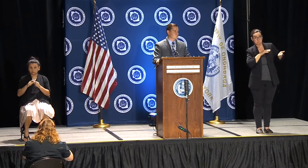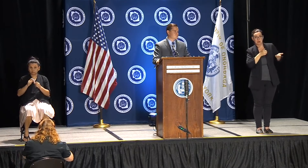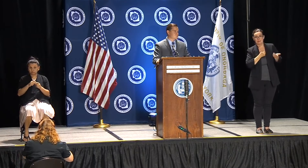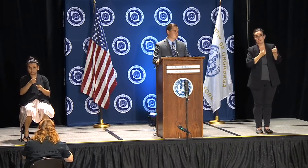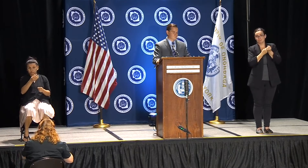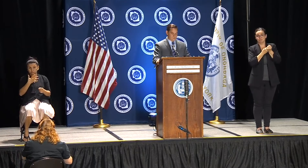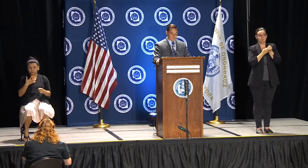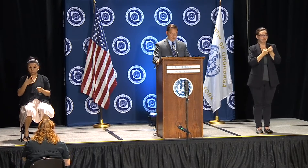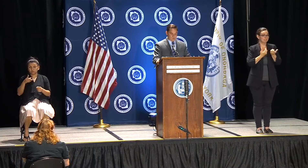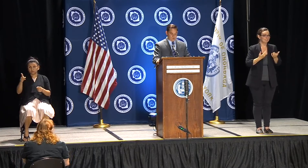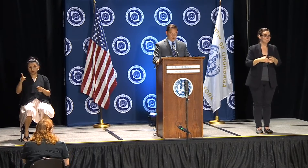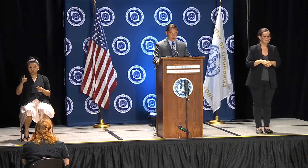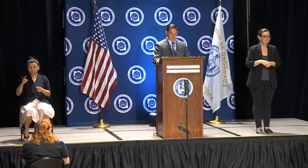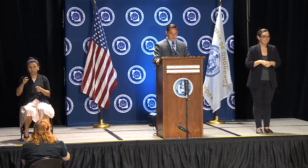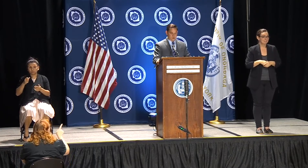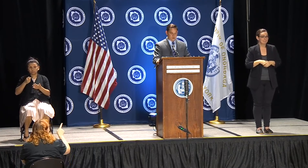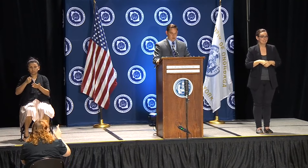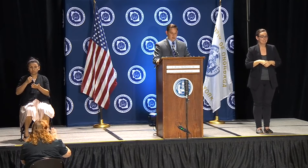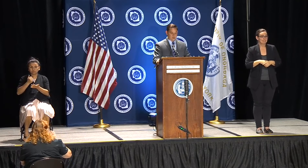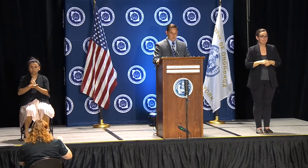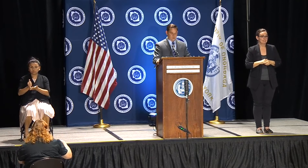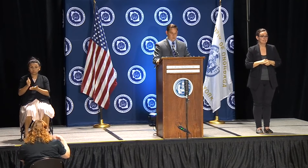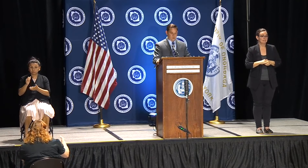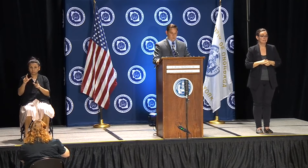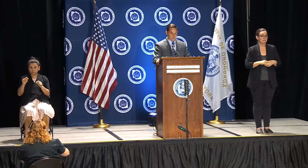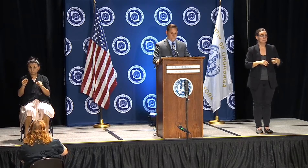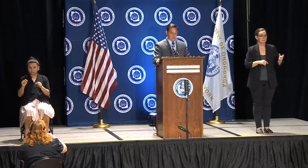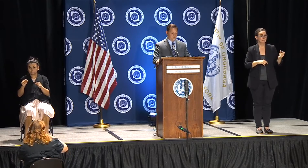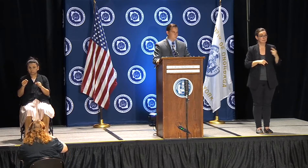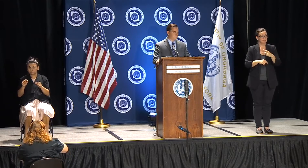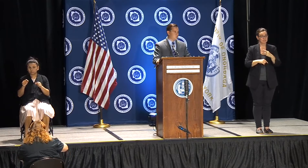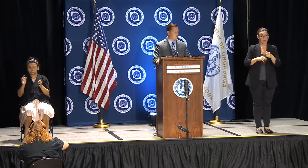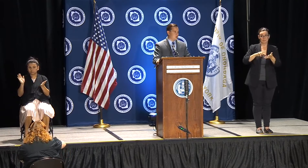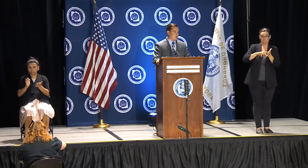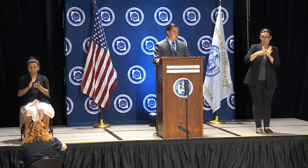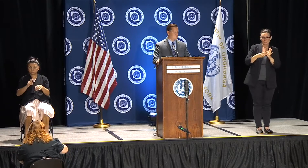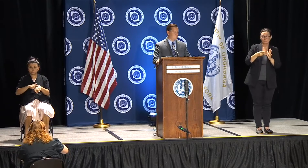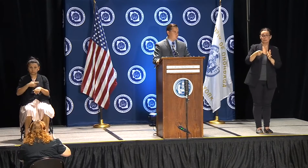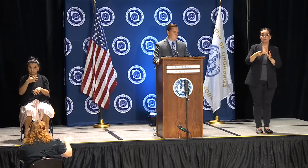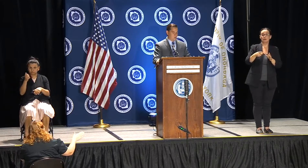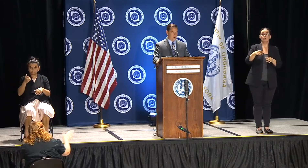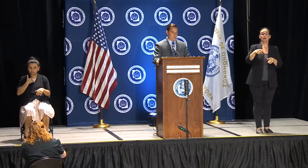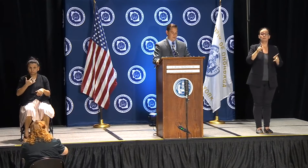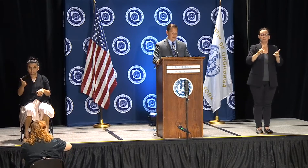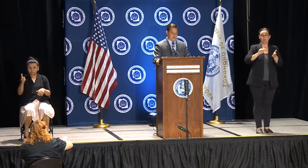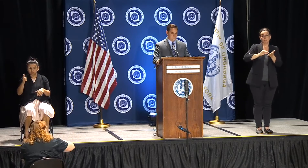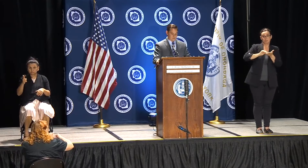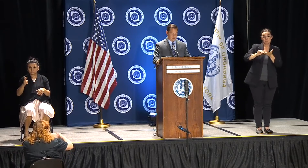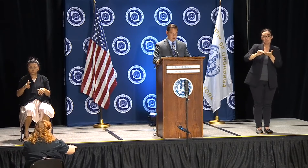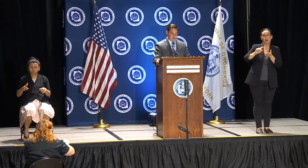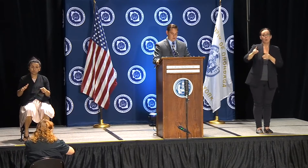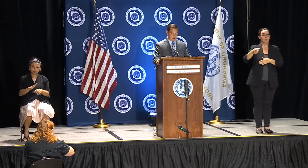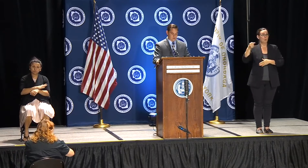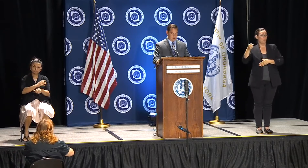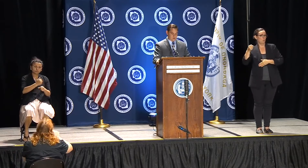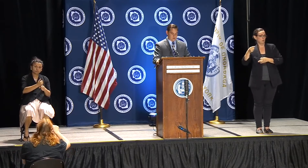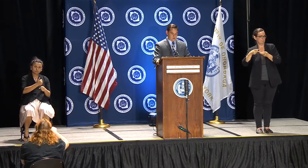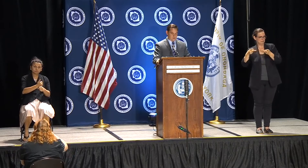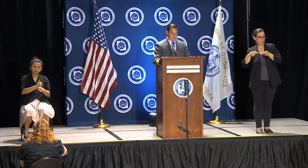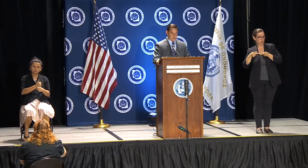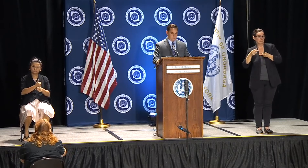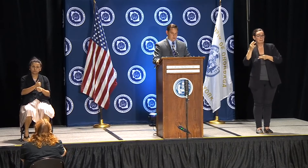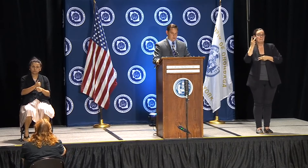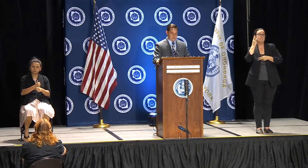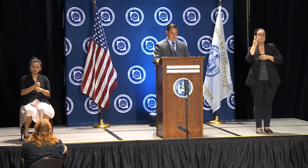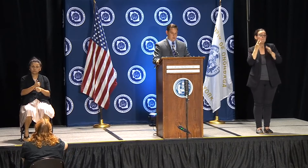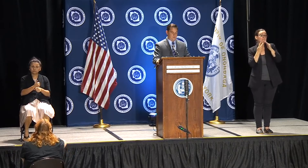in place of layoffs then? We will certainly try to use furloughs first where we can. And if